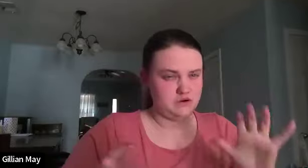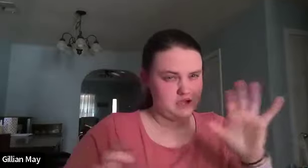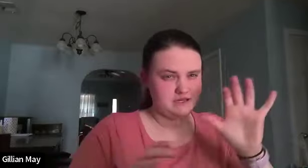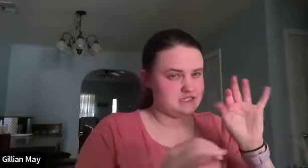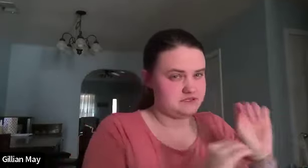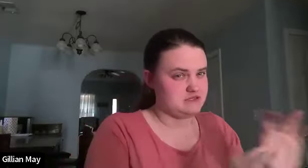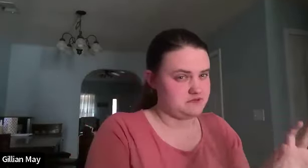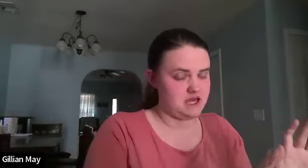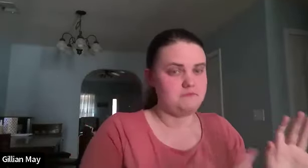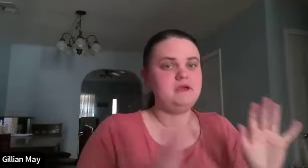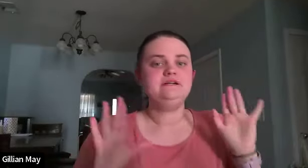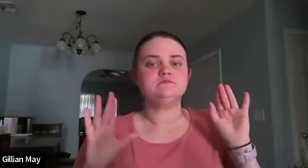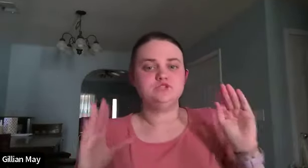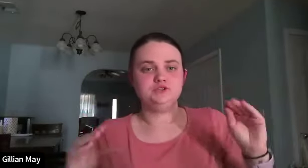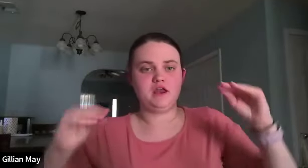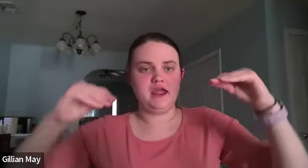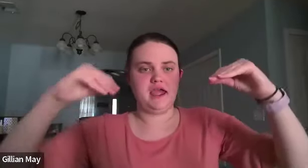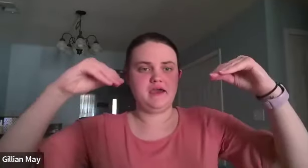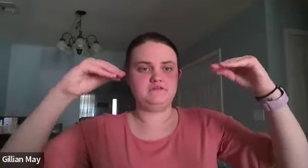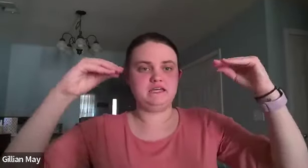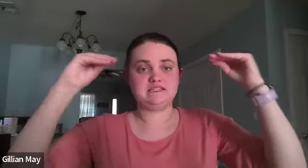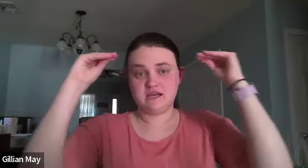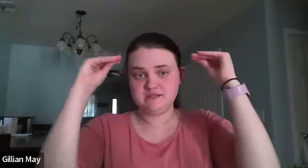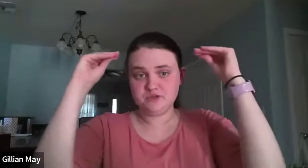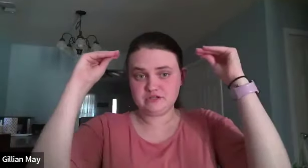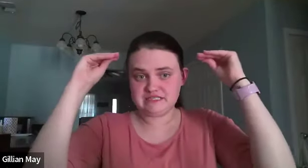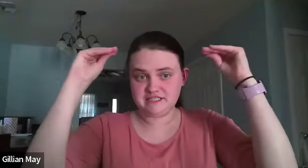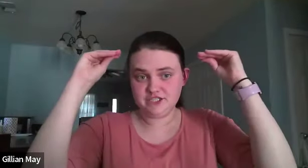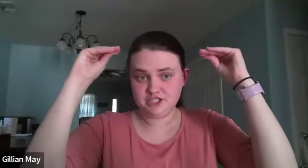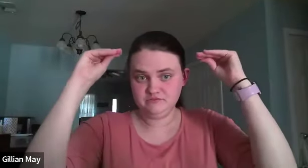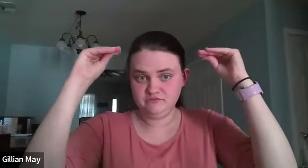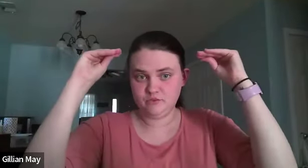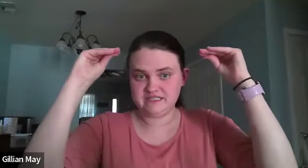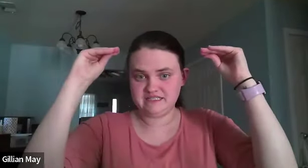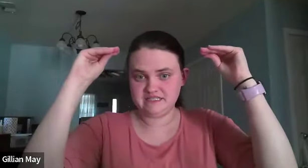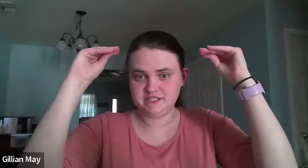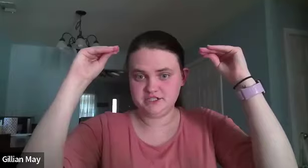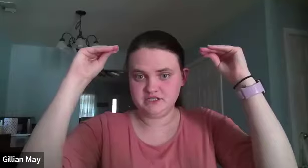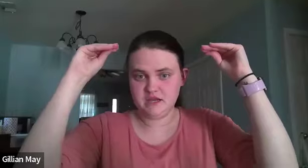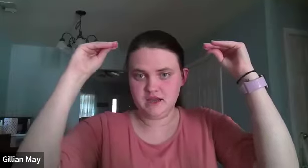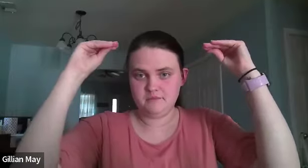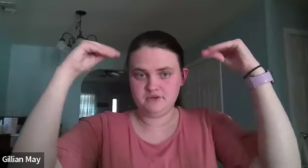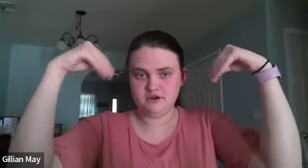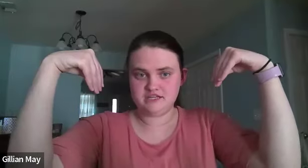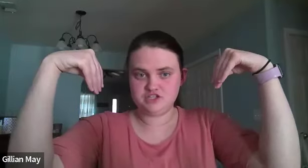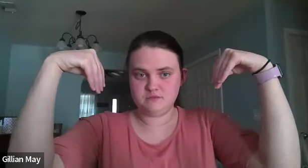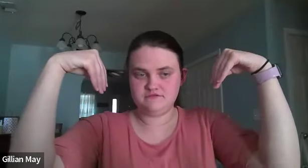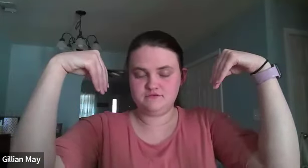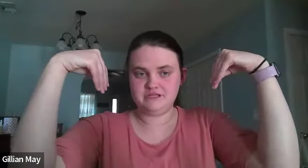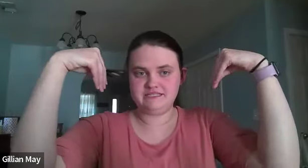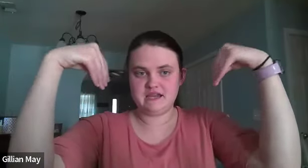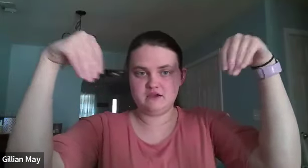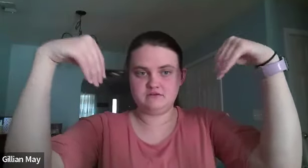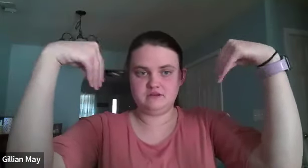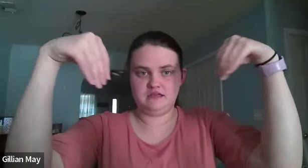not getting specific yet, you're going to have, it's kind of similar to teach when we did teach, but your hands are going to be fully down